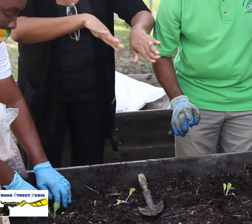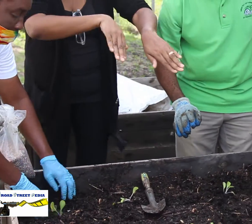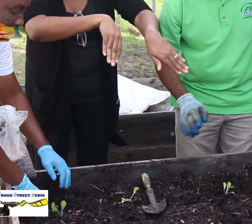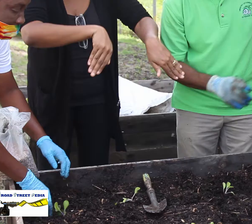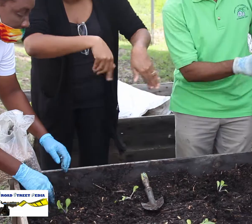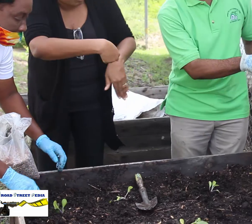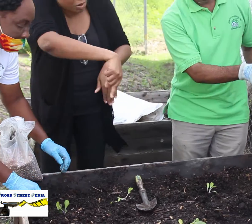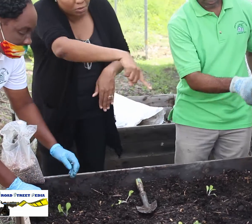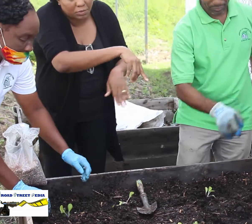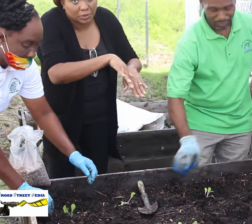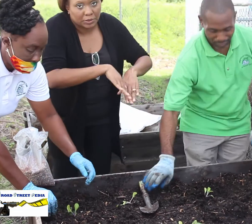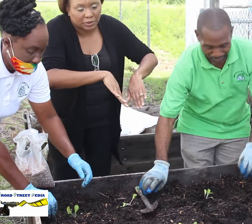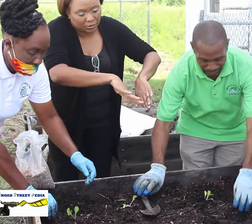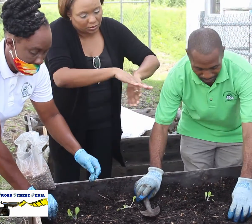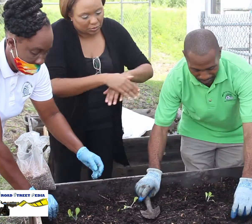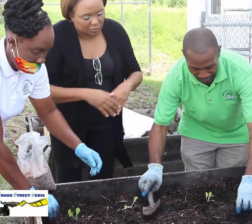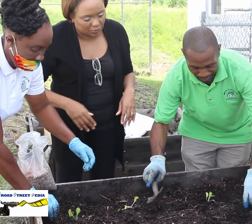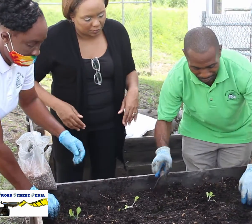Okay?